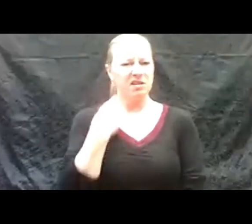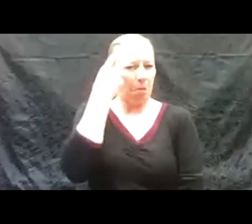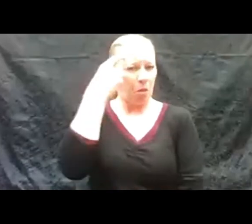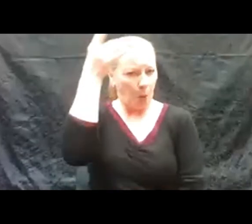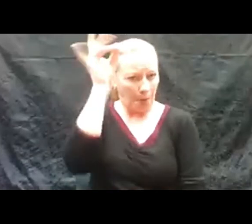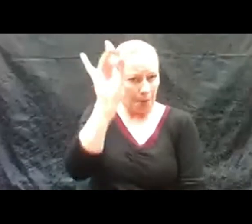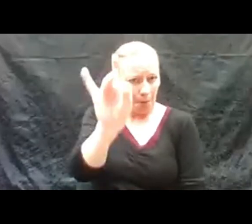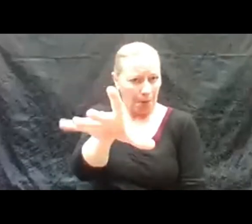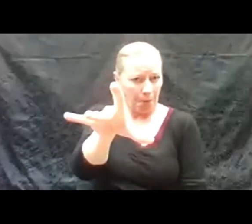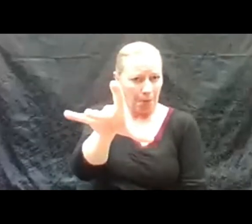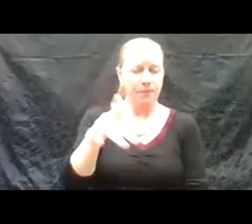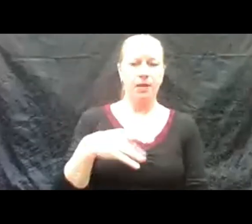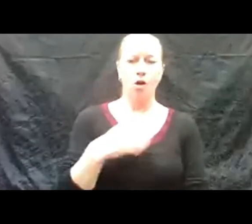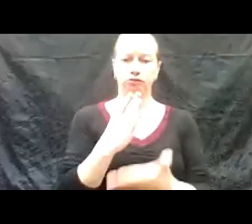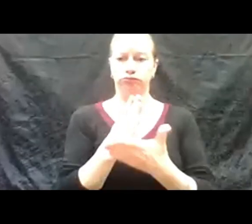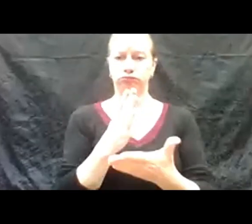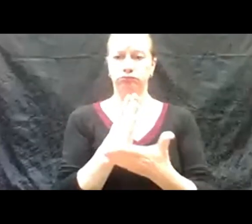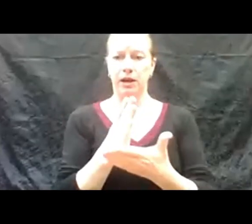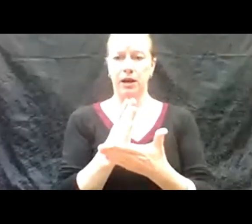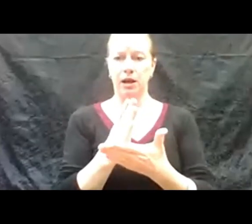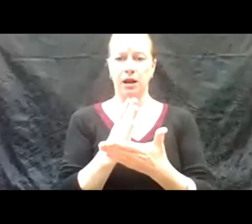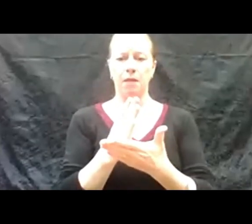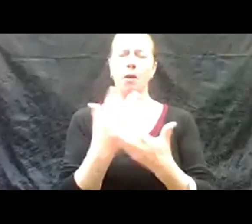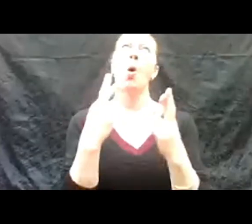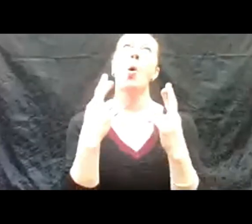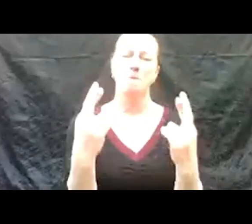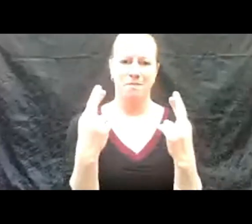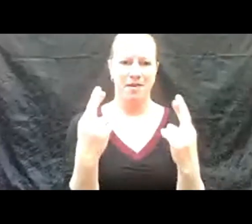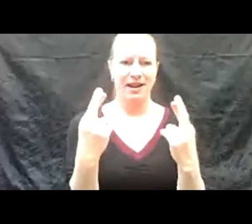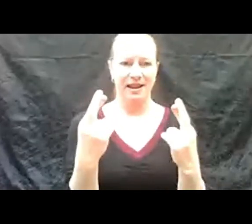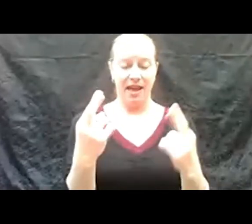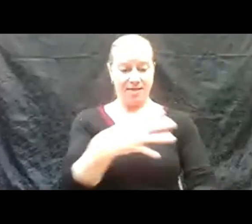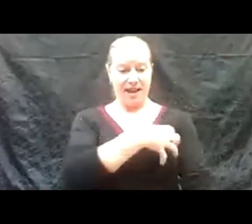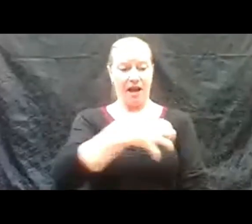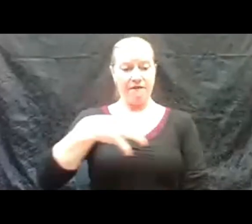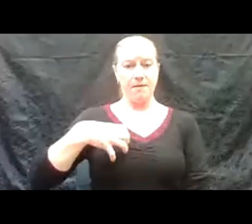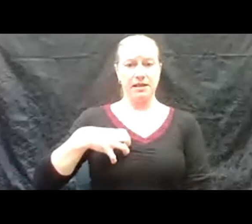think, I'm really hoping that this government,